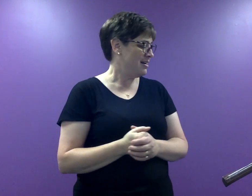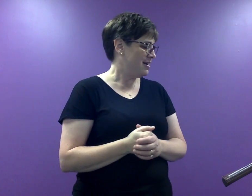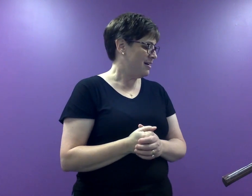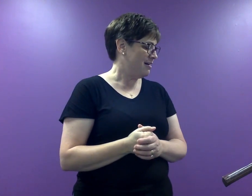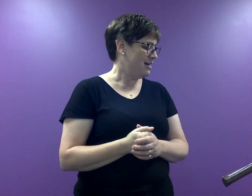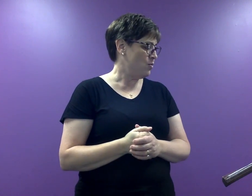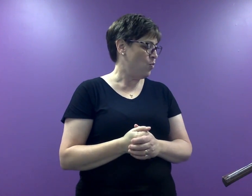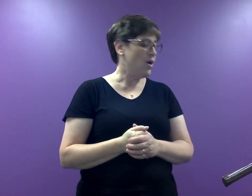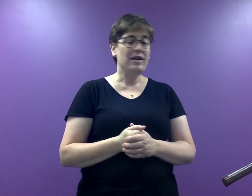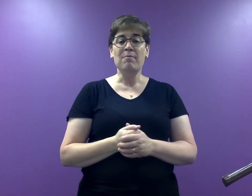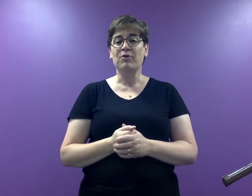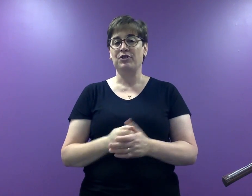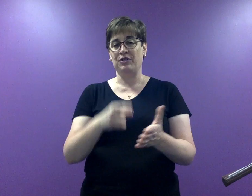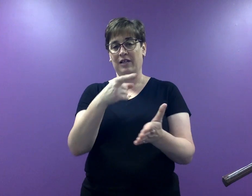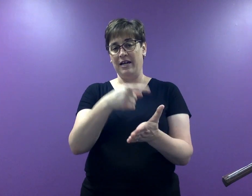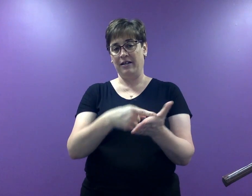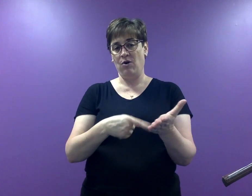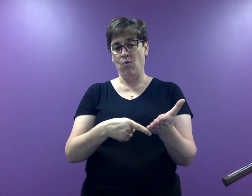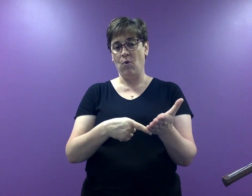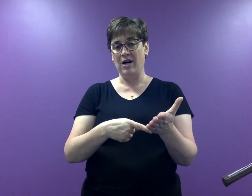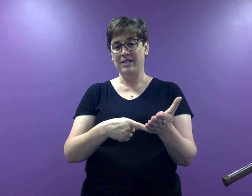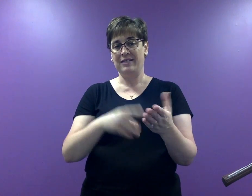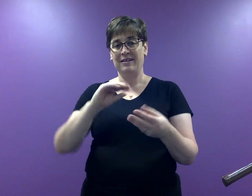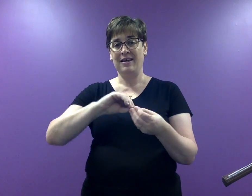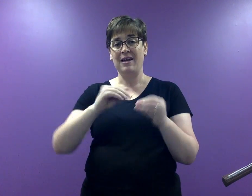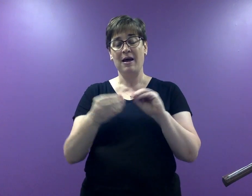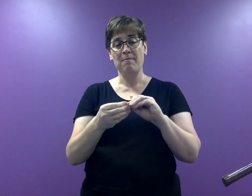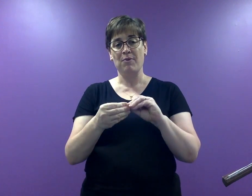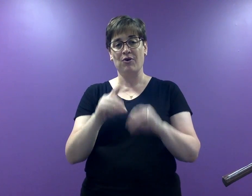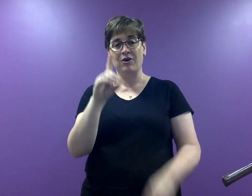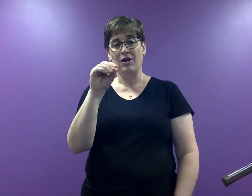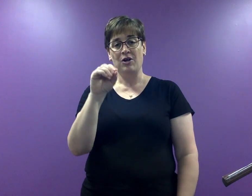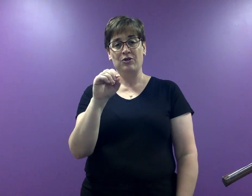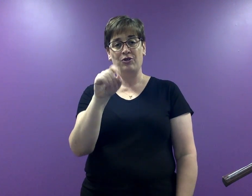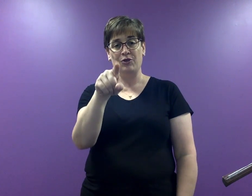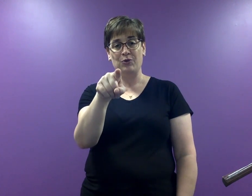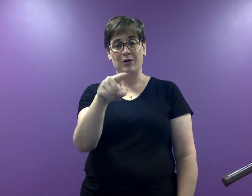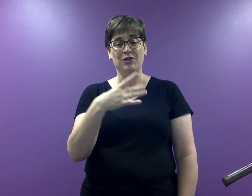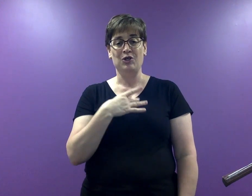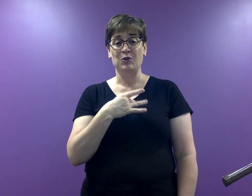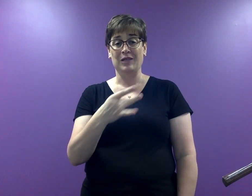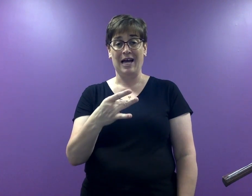All right. What number do you like? What number do you like?